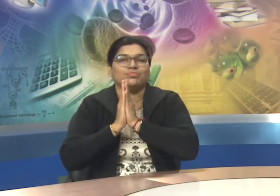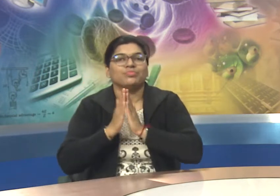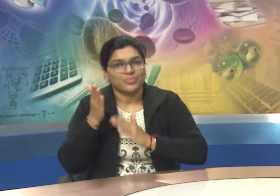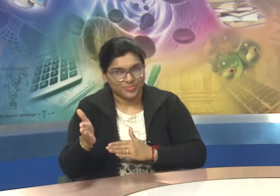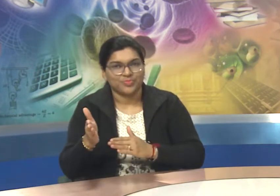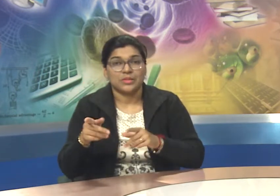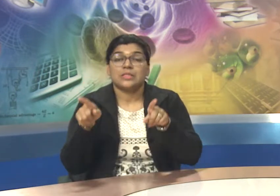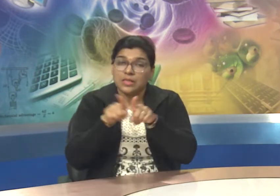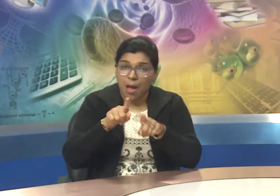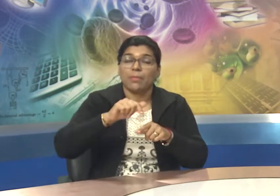and